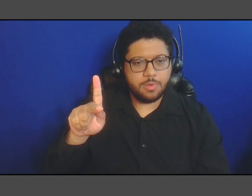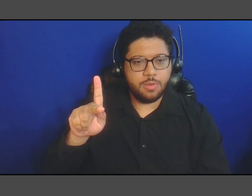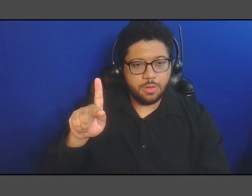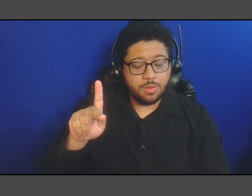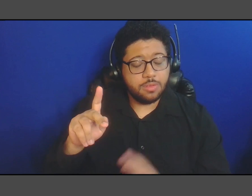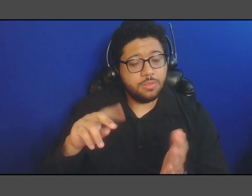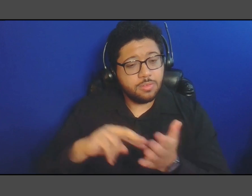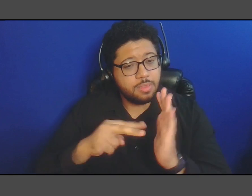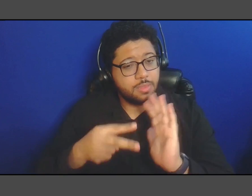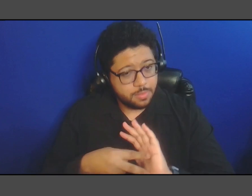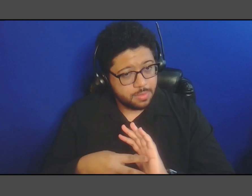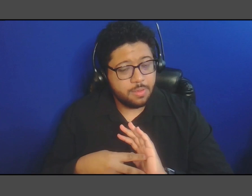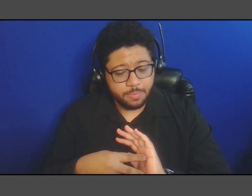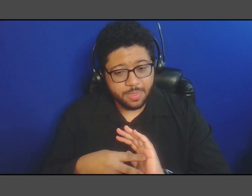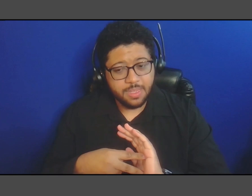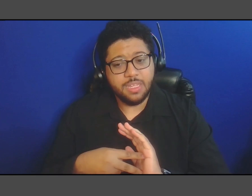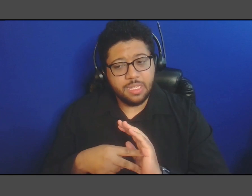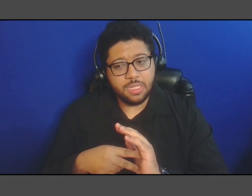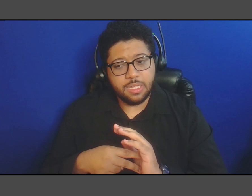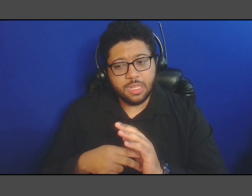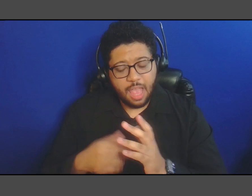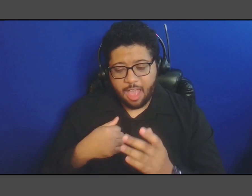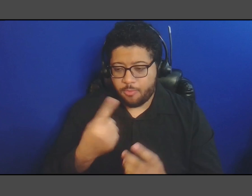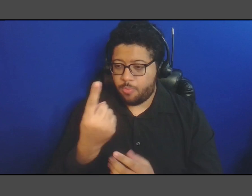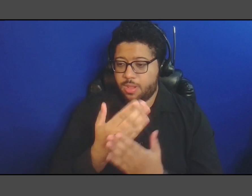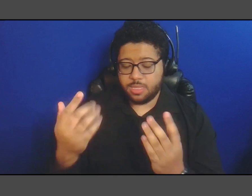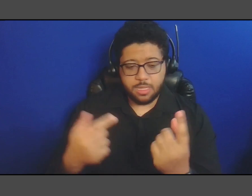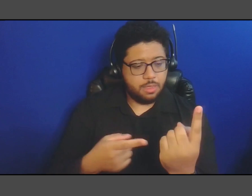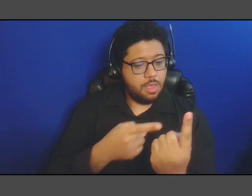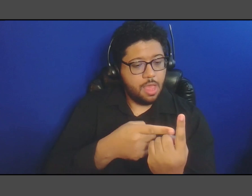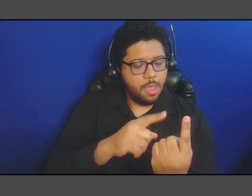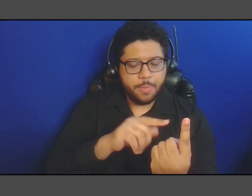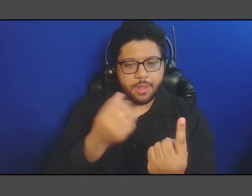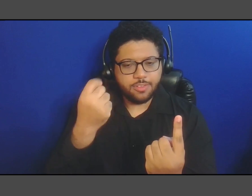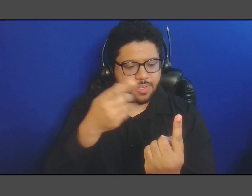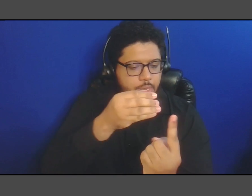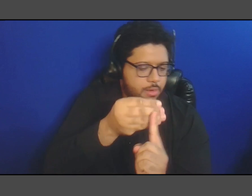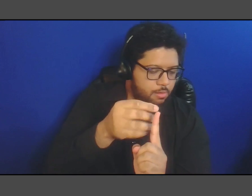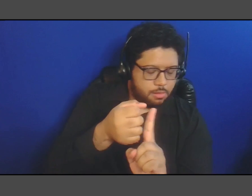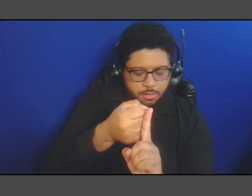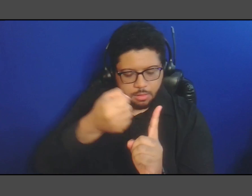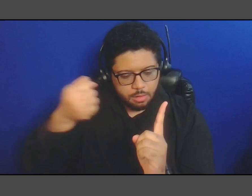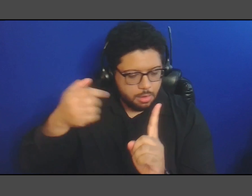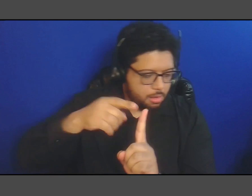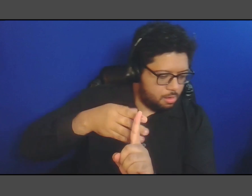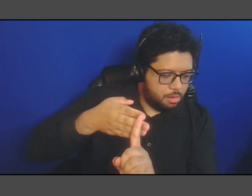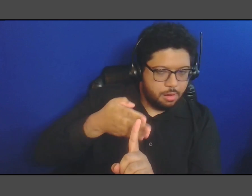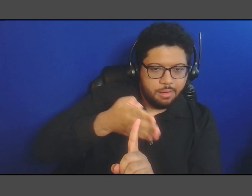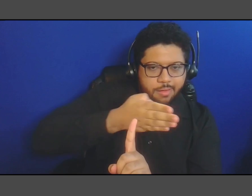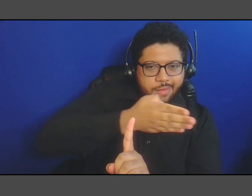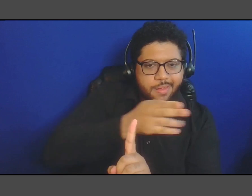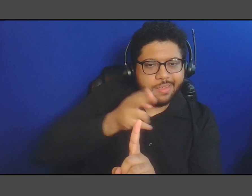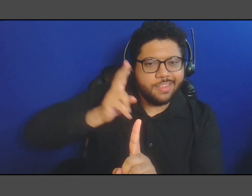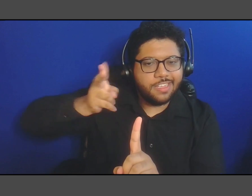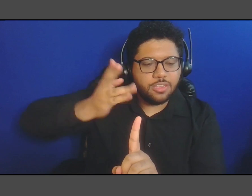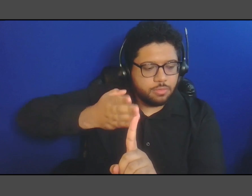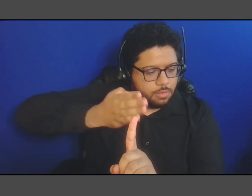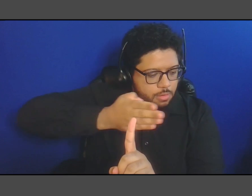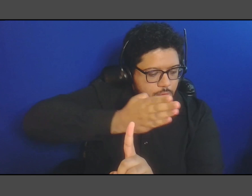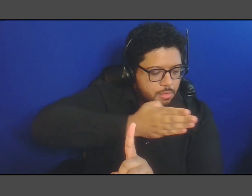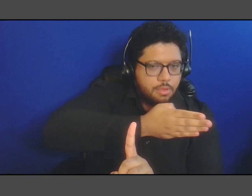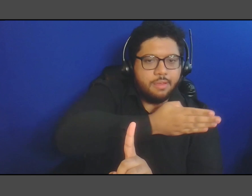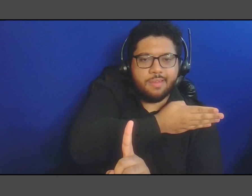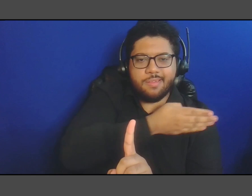backstory to so many things. And while we can enjoy the beauty of America's